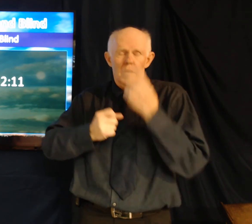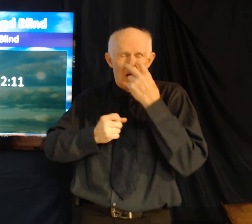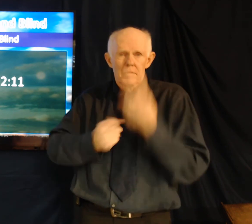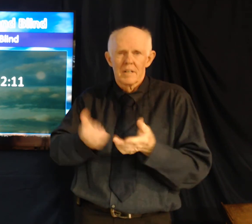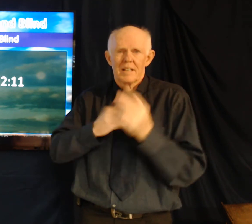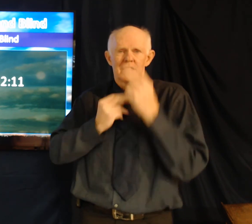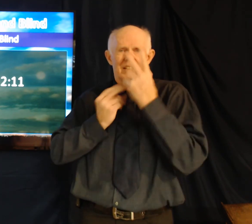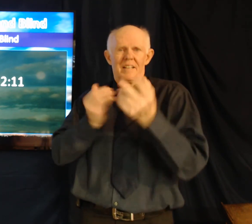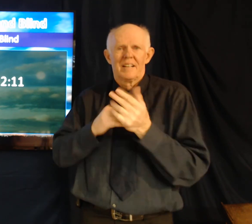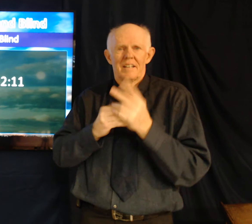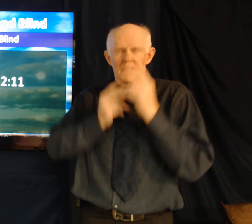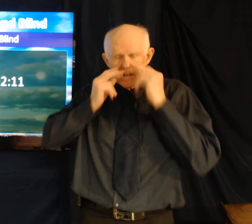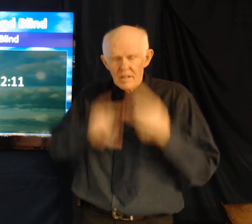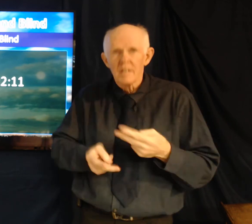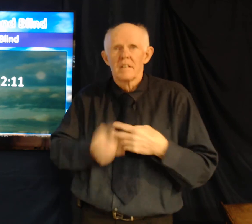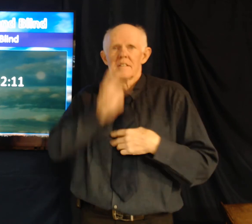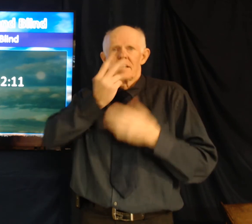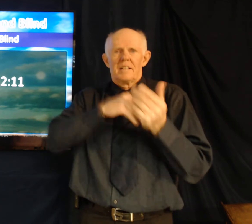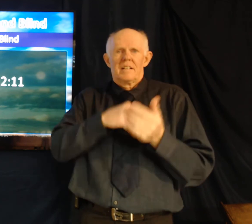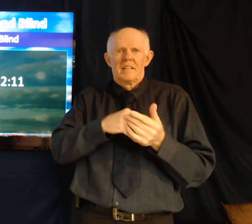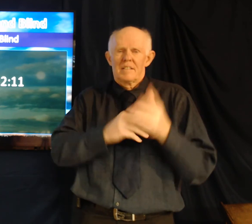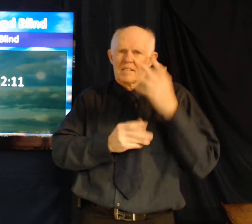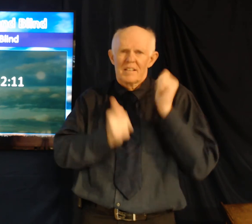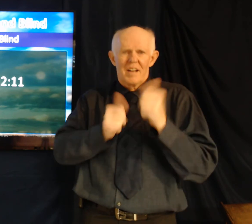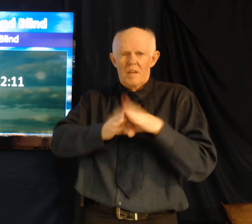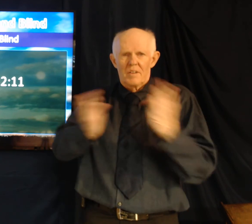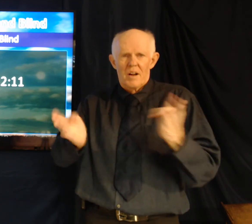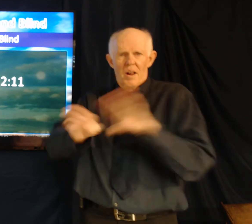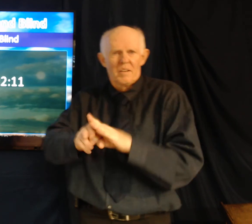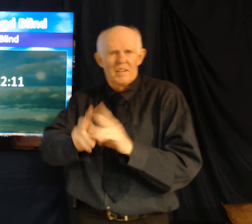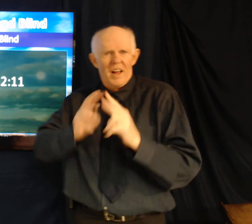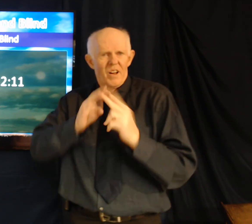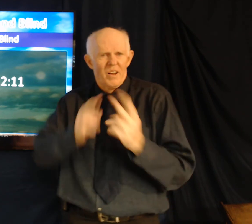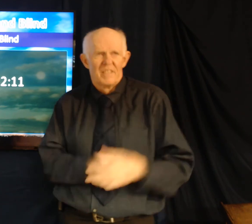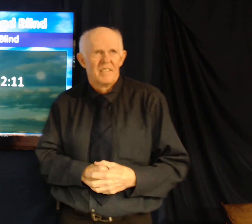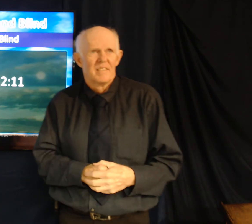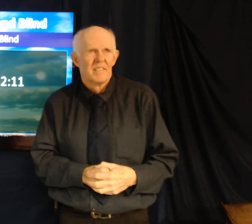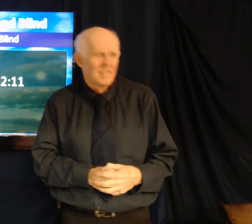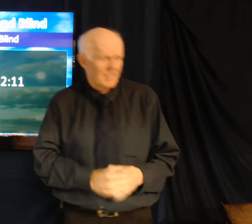He had to pray for healing for his sight. But the scales would fall from his eyes.